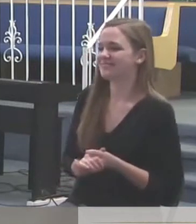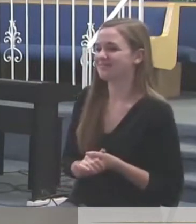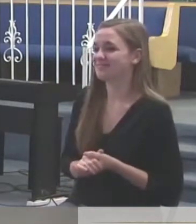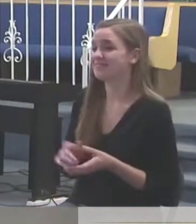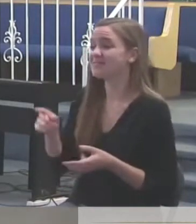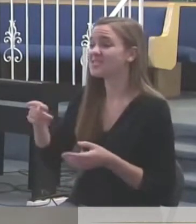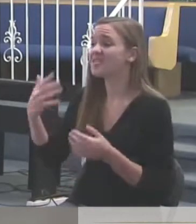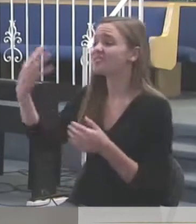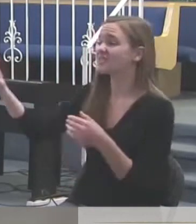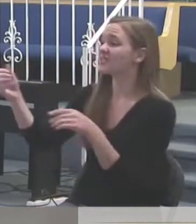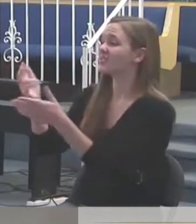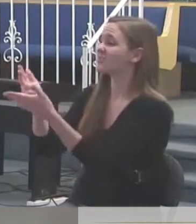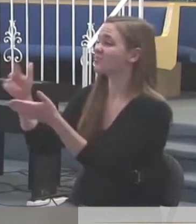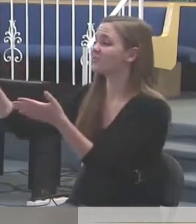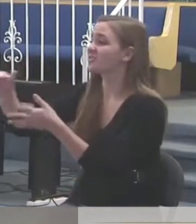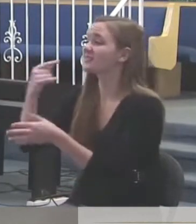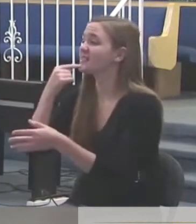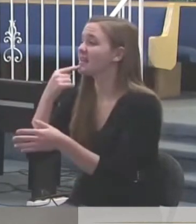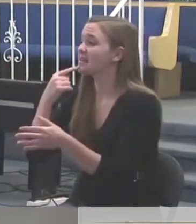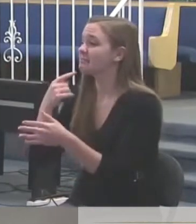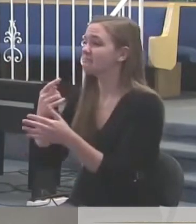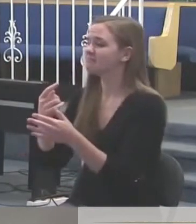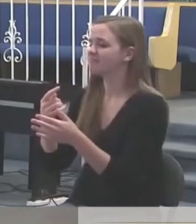So don't go out in the parking lot and say, I take it back.